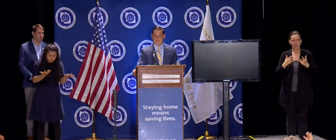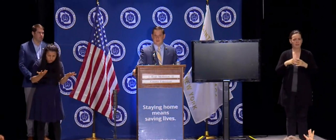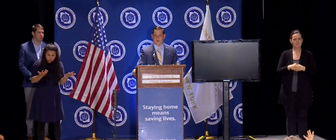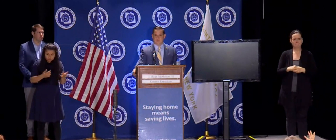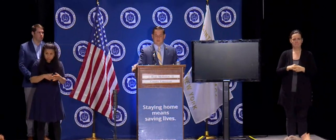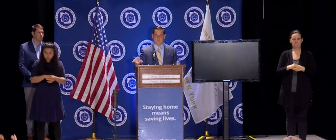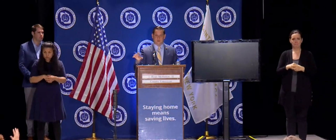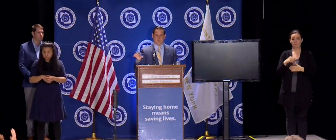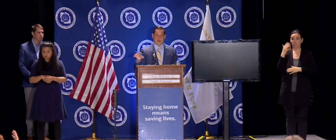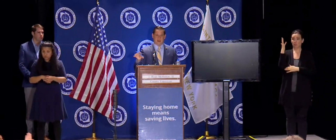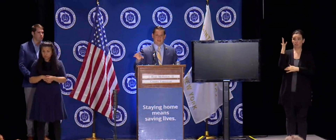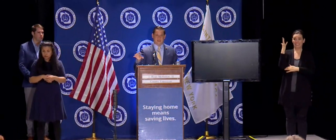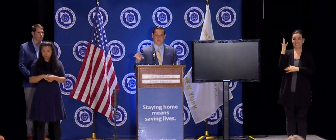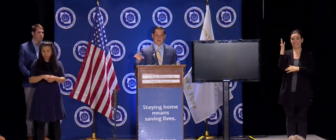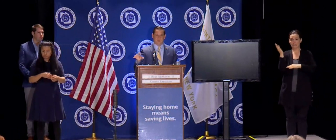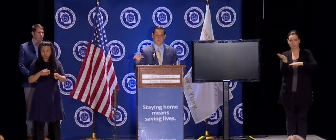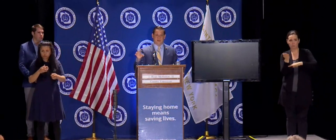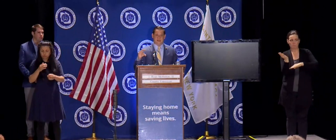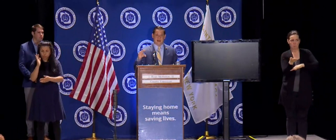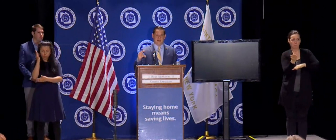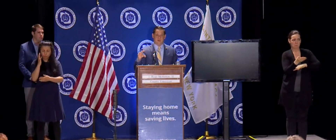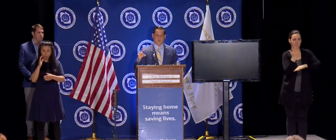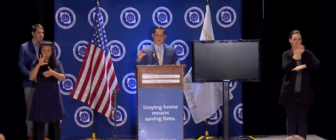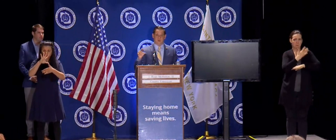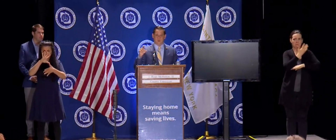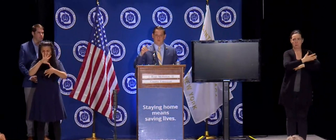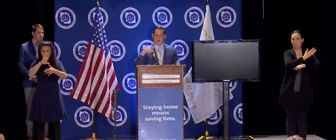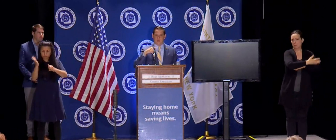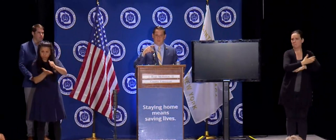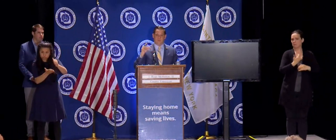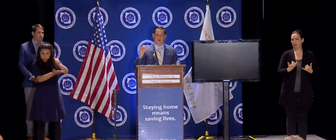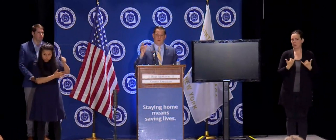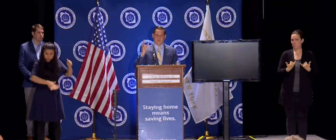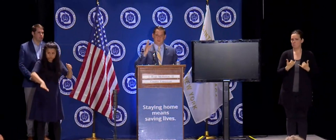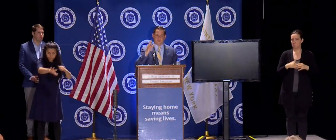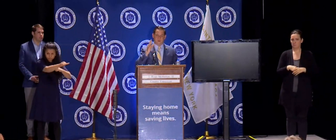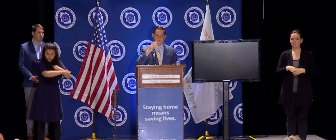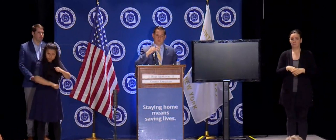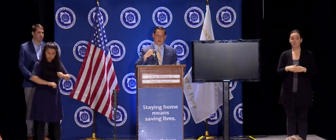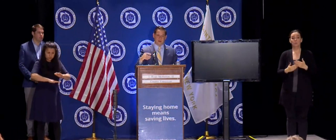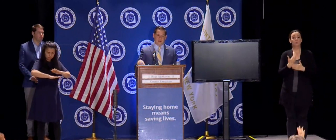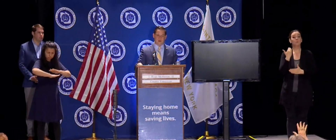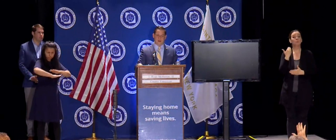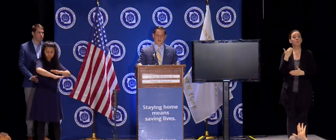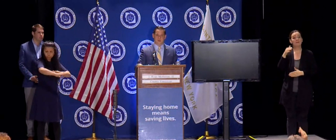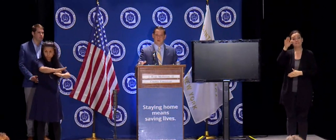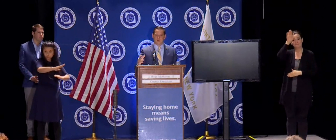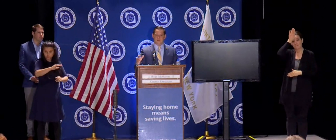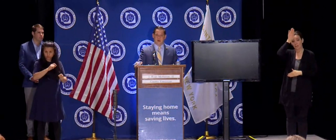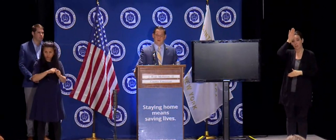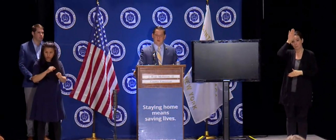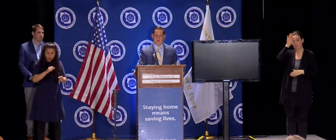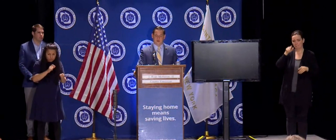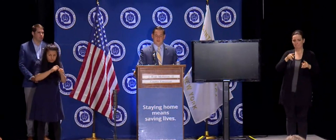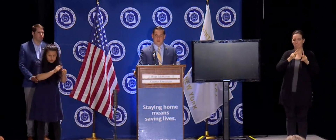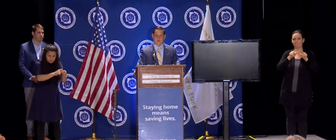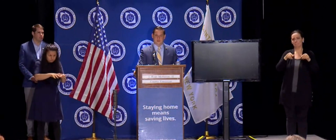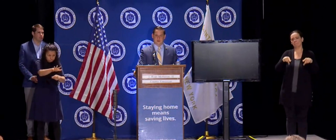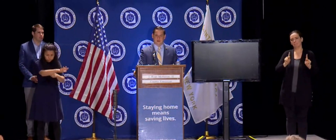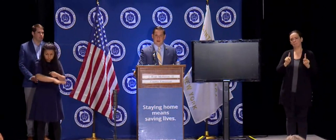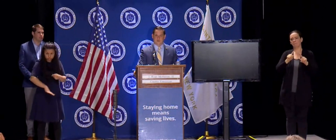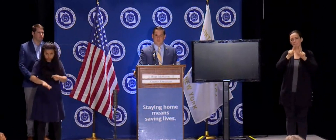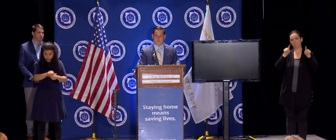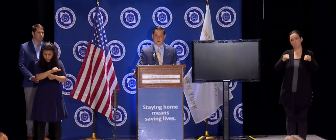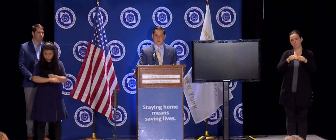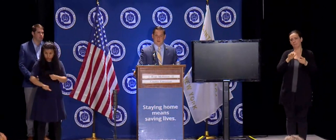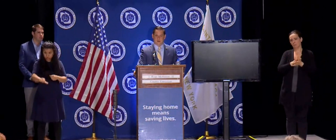got the plans had to get redesigned with the new fire permit to meet those guidelines. So now I think you're going to start